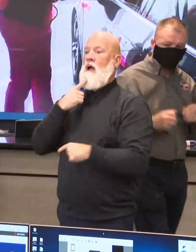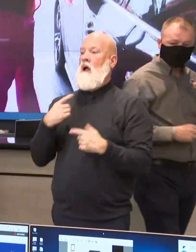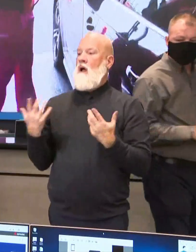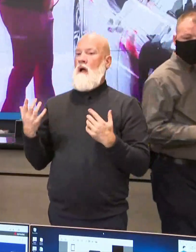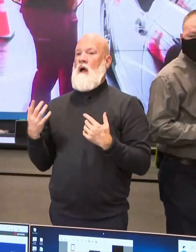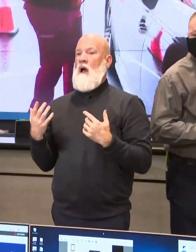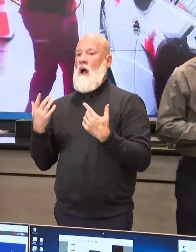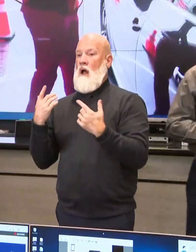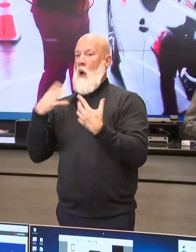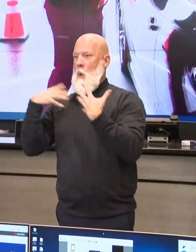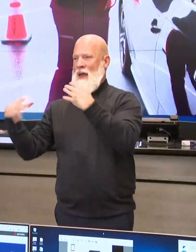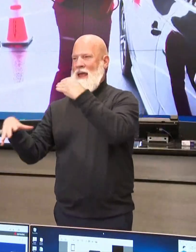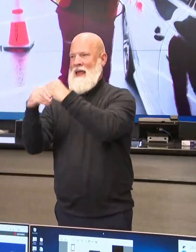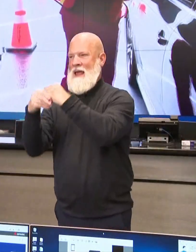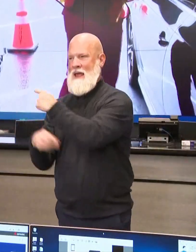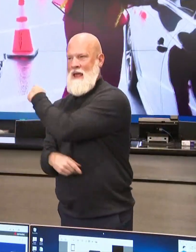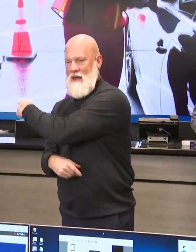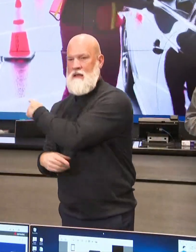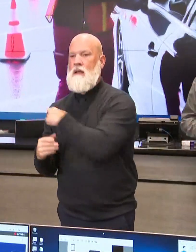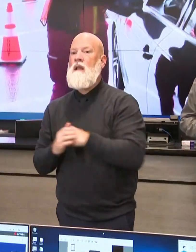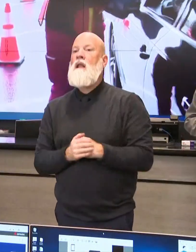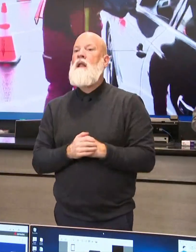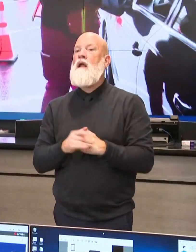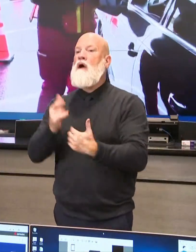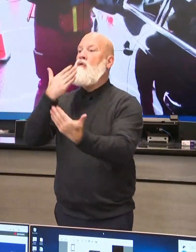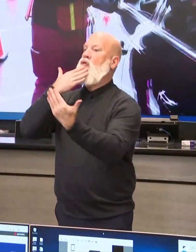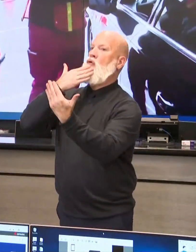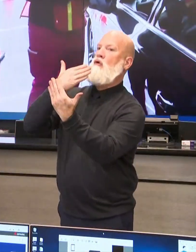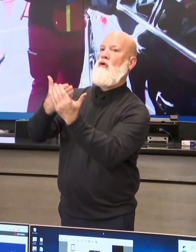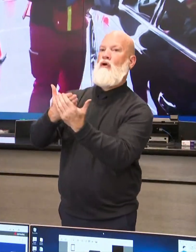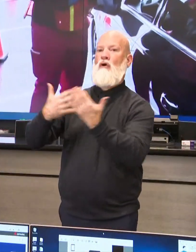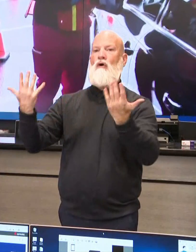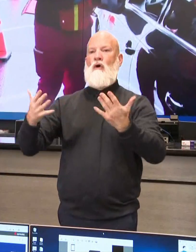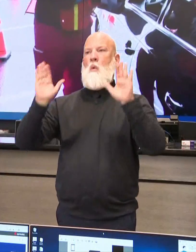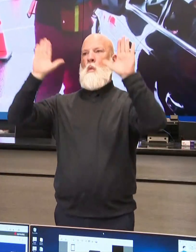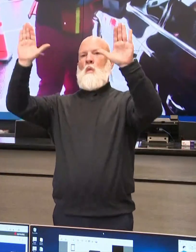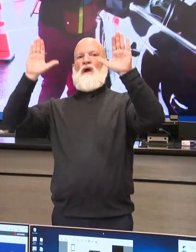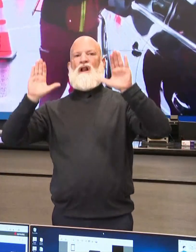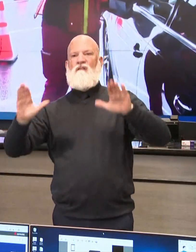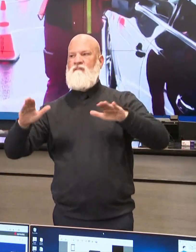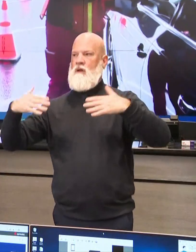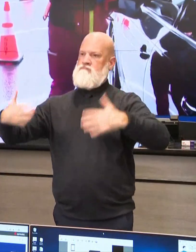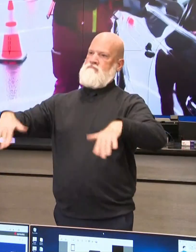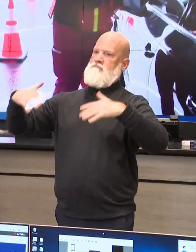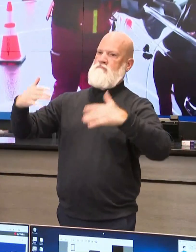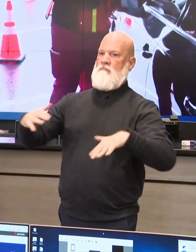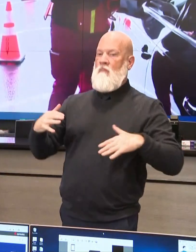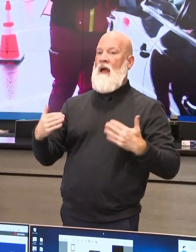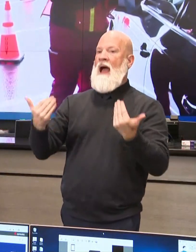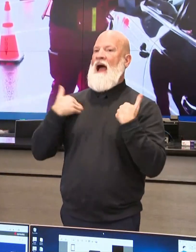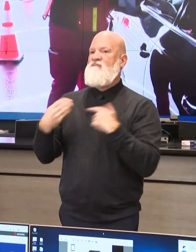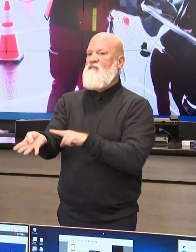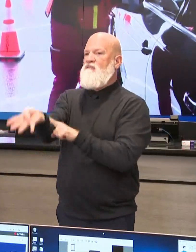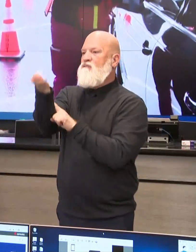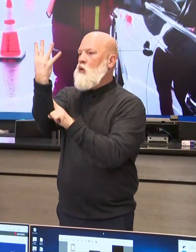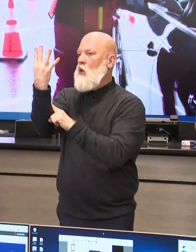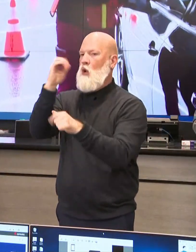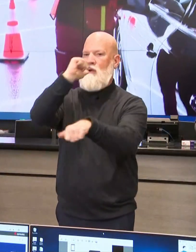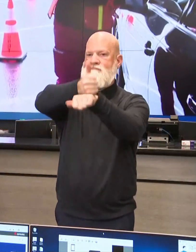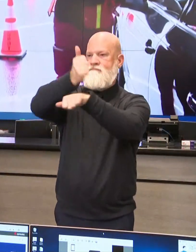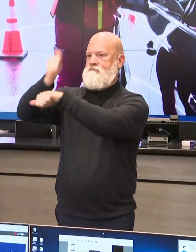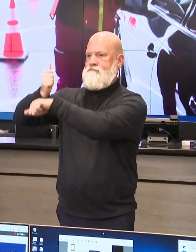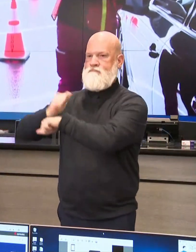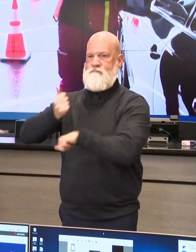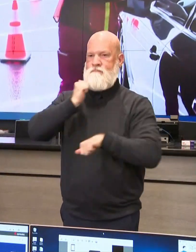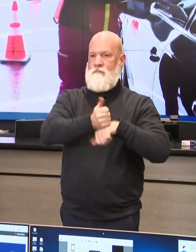I think that's the good thing about the position that we're in, not only with the mass vaccination sites, but other sites that I visited